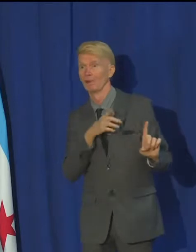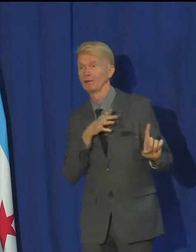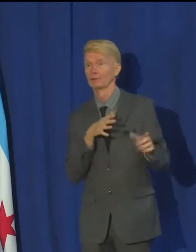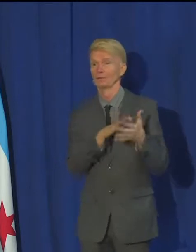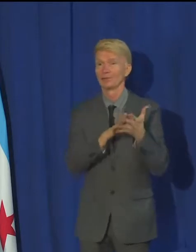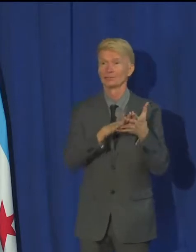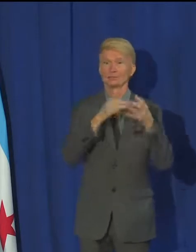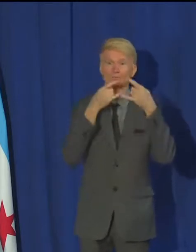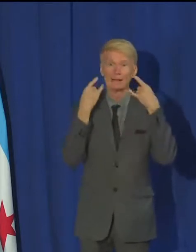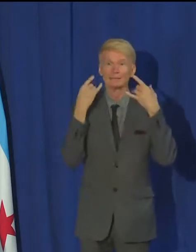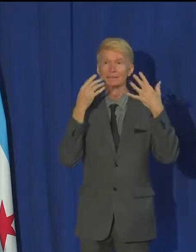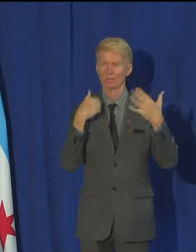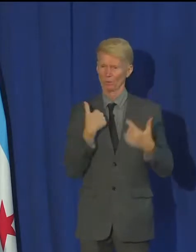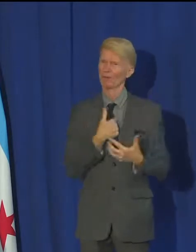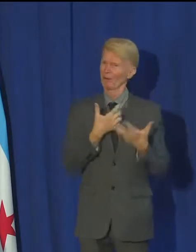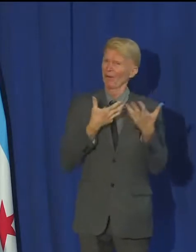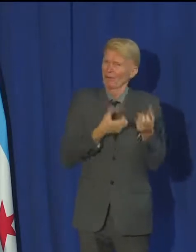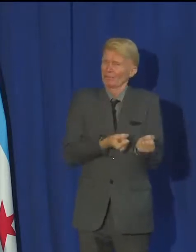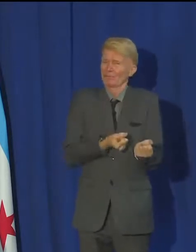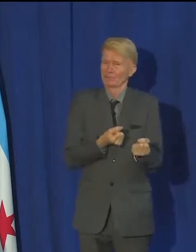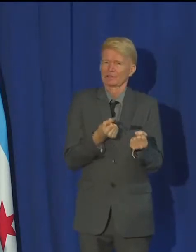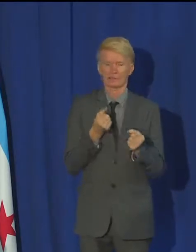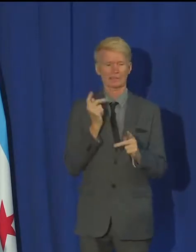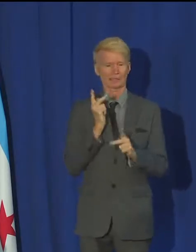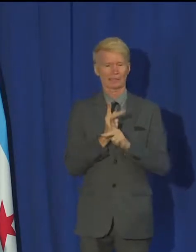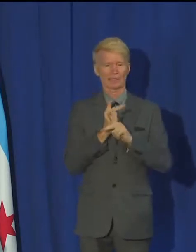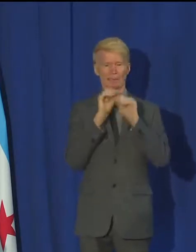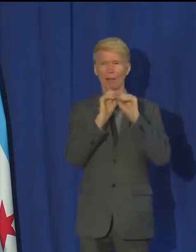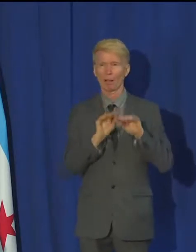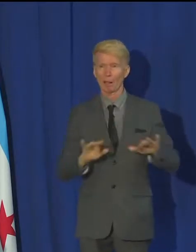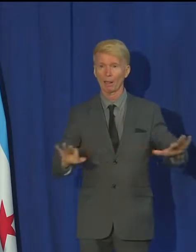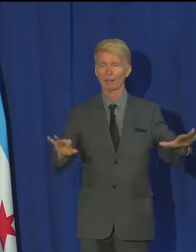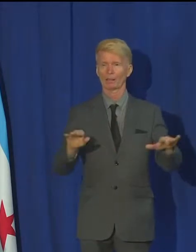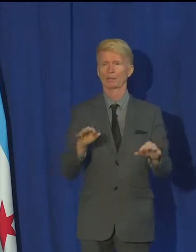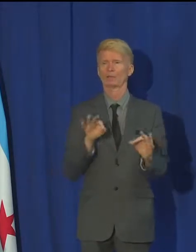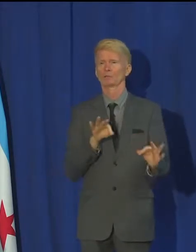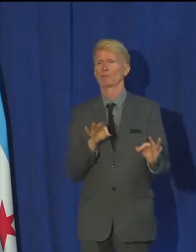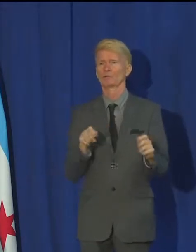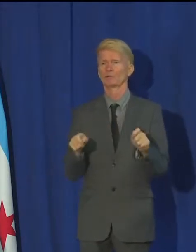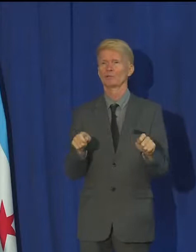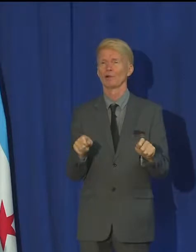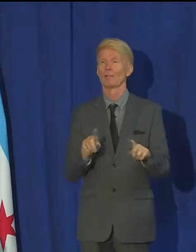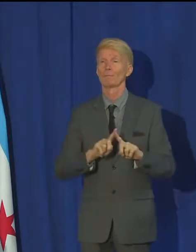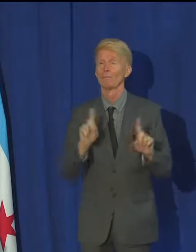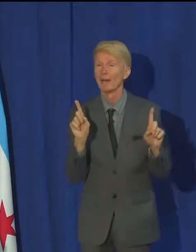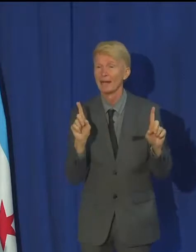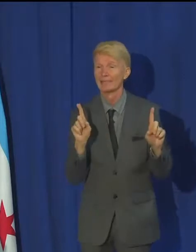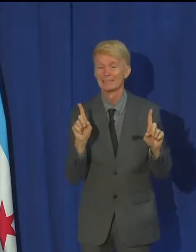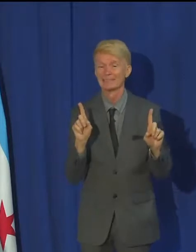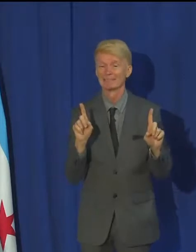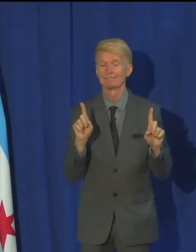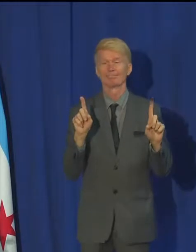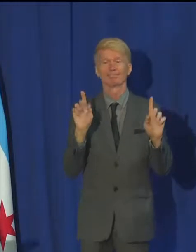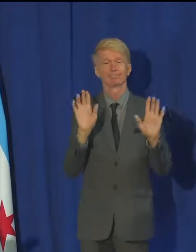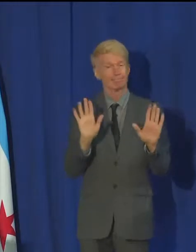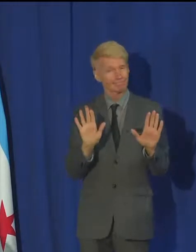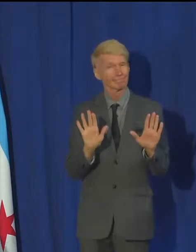to keep this outbreak broadly in control. But this is not a